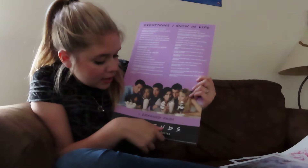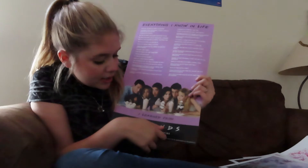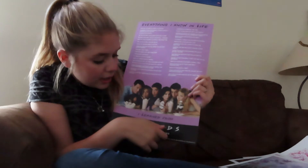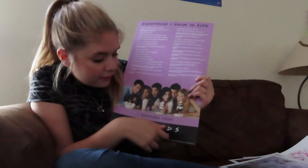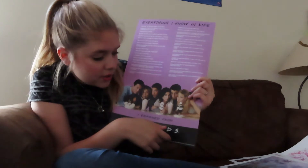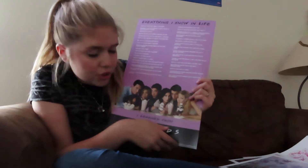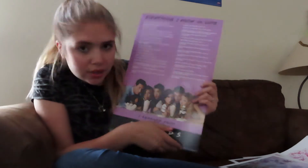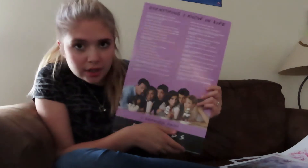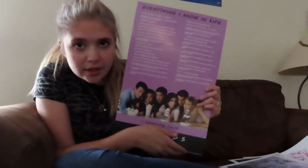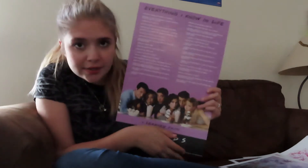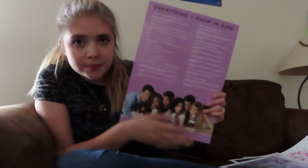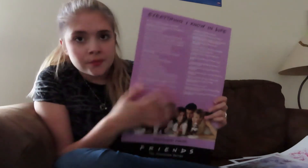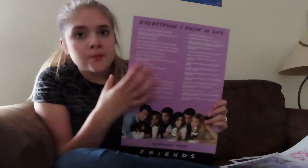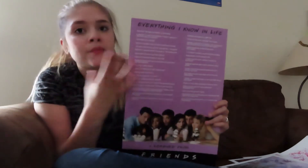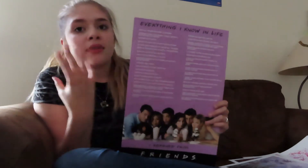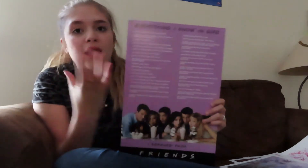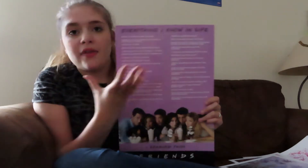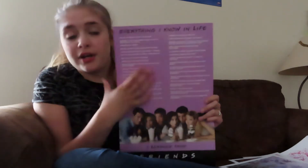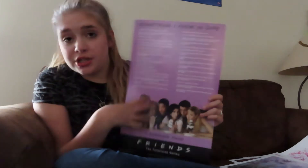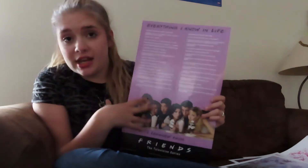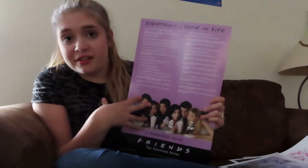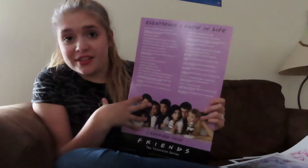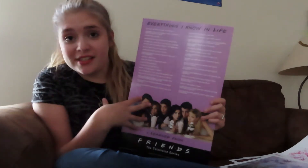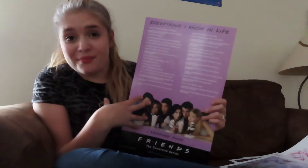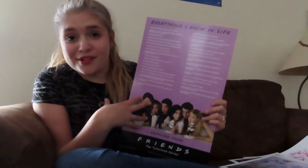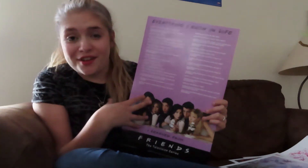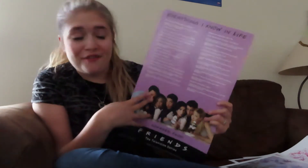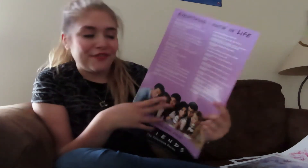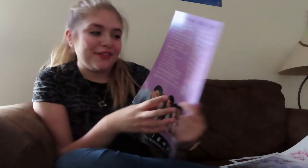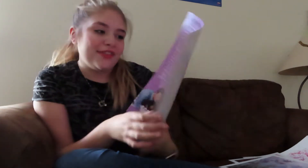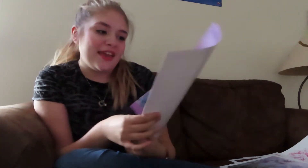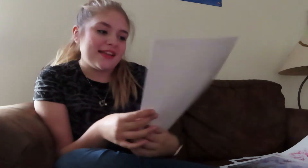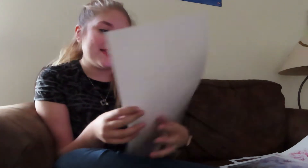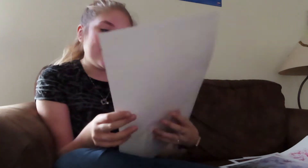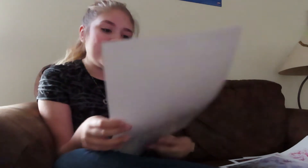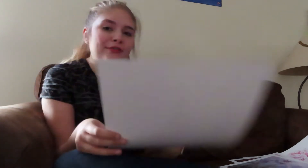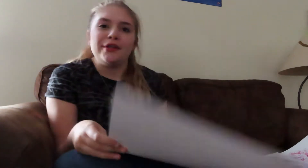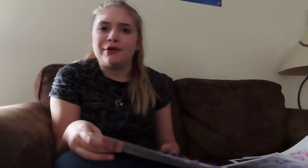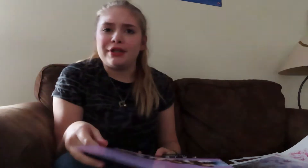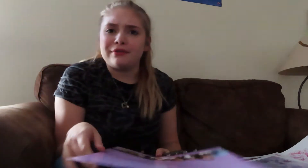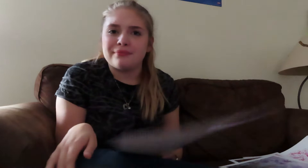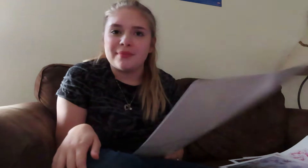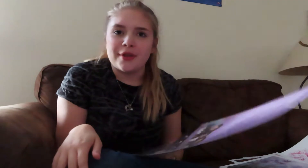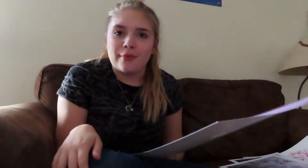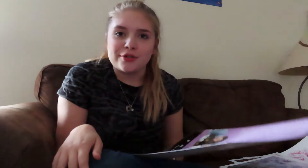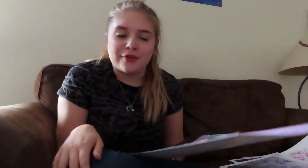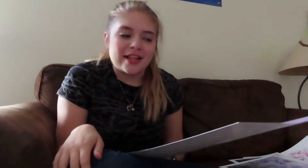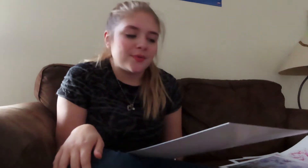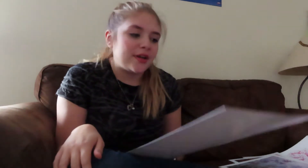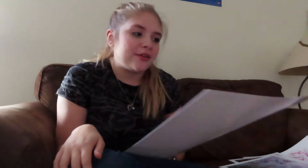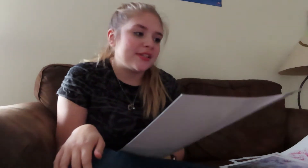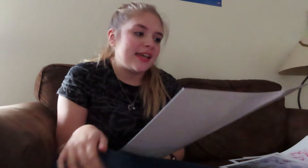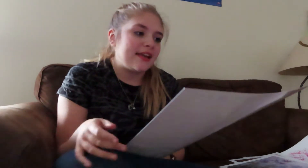the television series and then it just kind of lists a bunch of things that like really only people that watch friends would understand